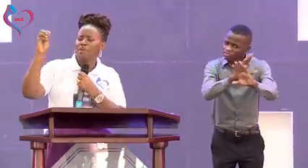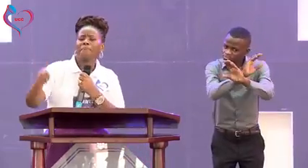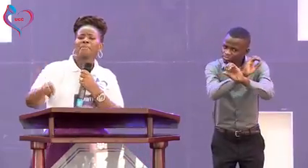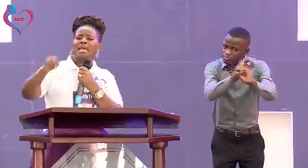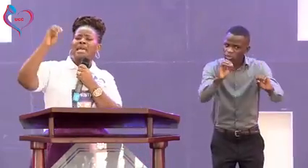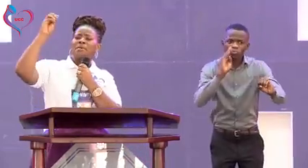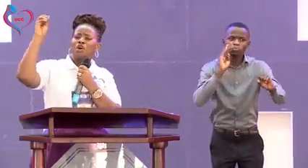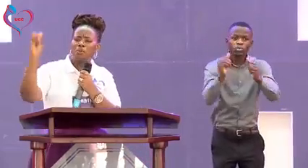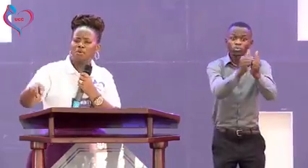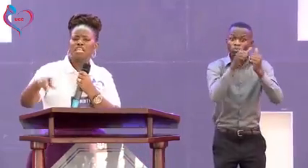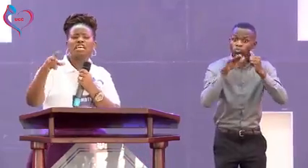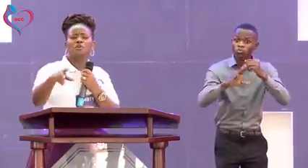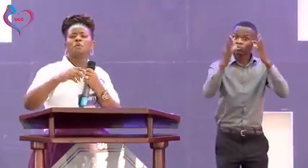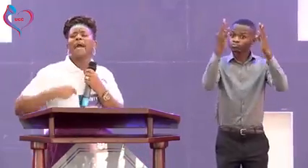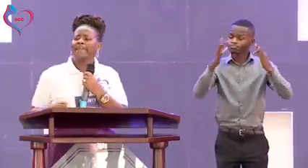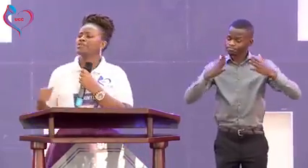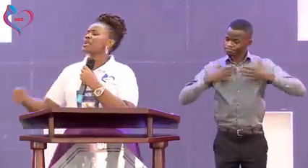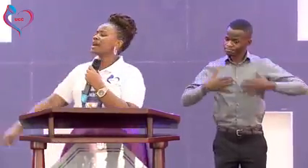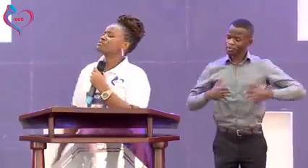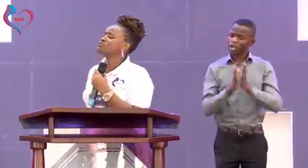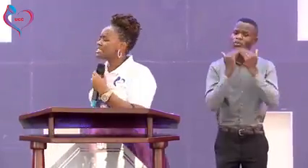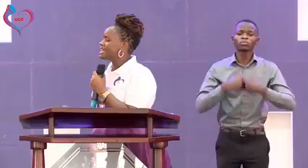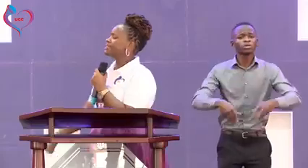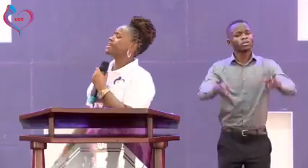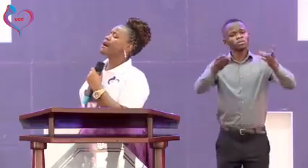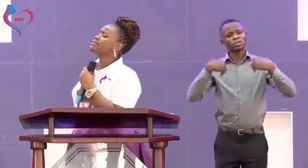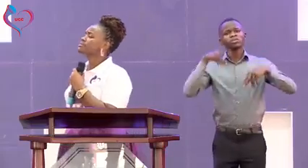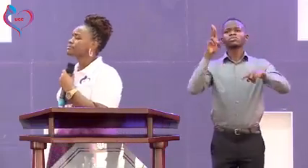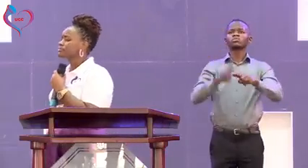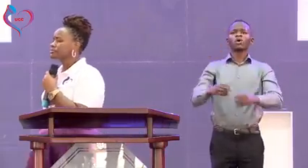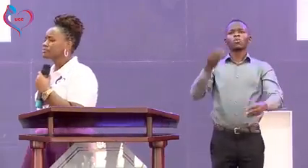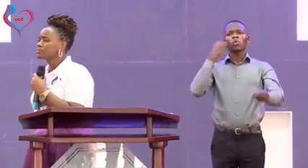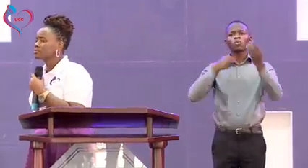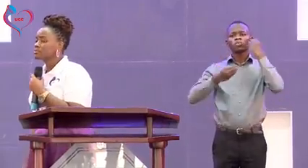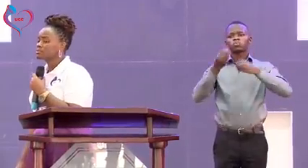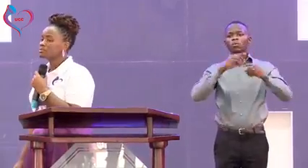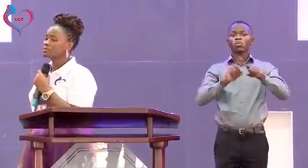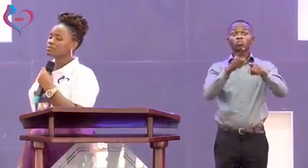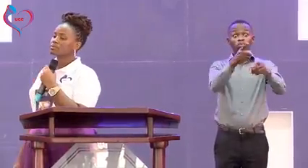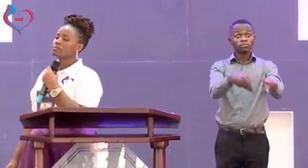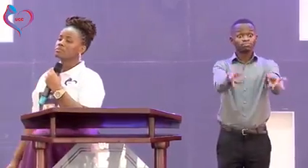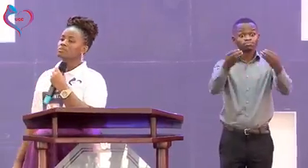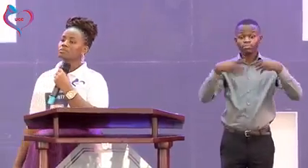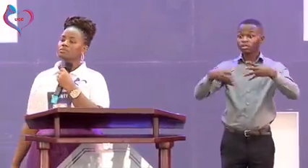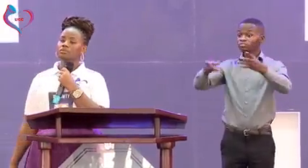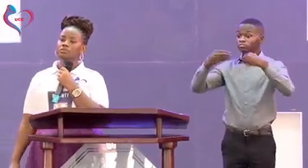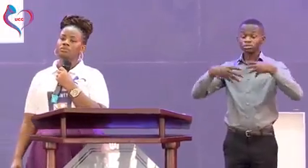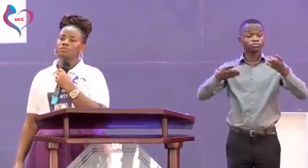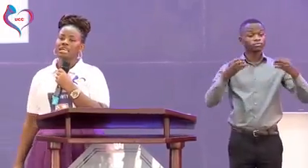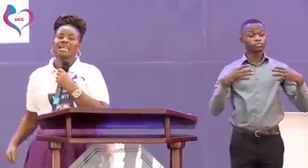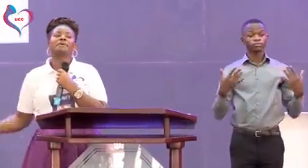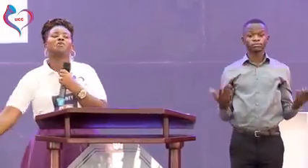okubera okubyamwe ebyo omubiri ne mumpa ne ntulanga butuzi ne ndia. Am I not worthy to partake of your physical